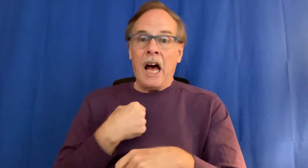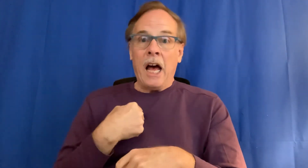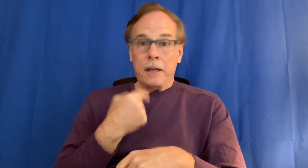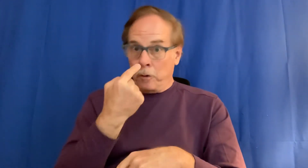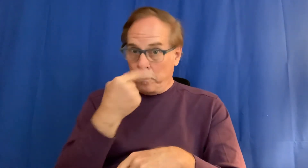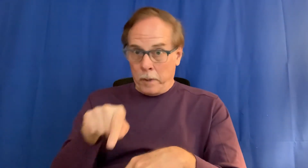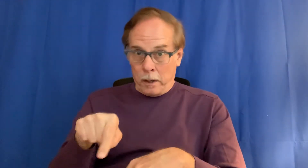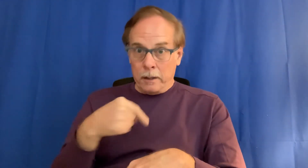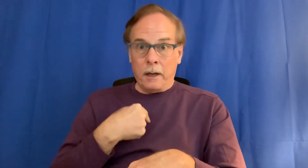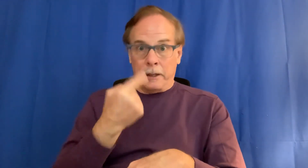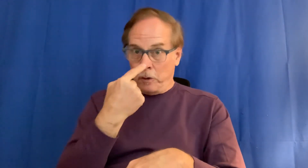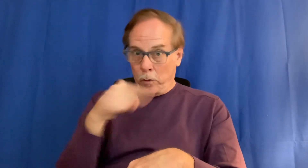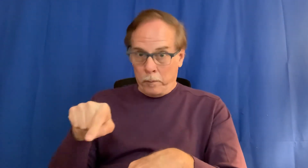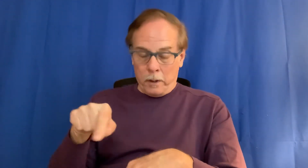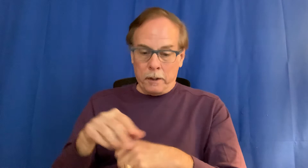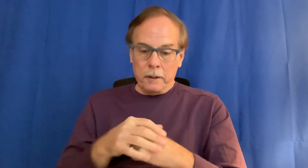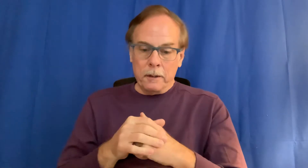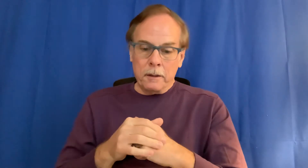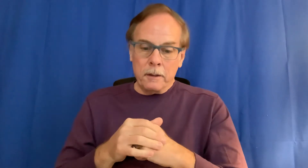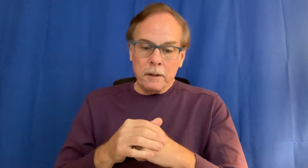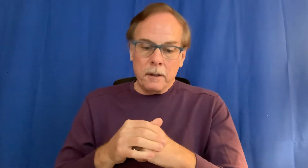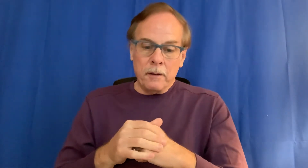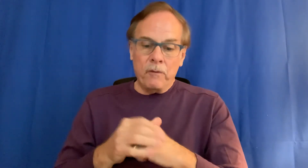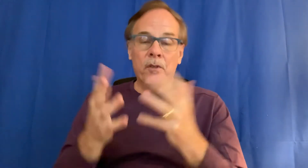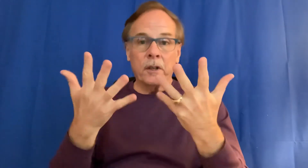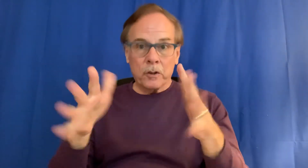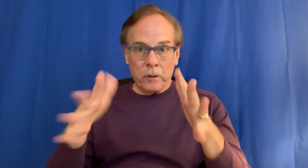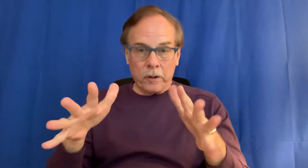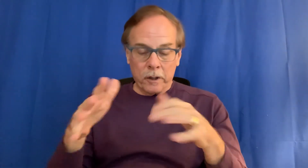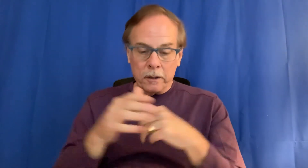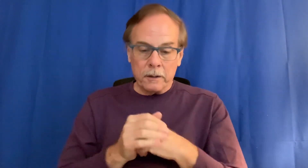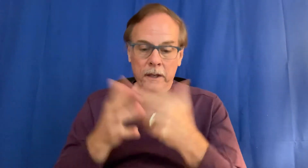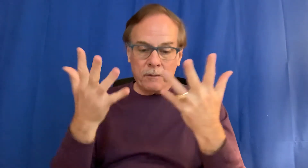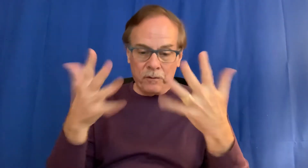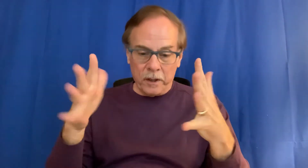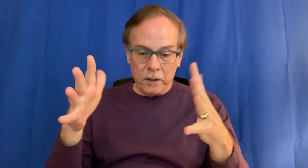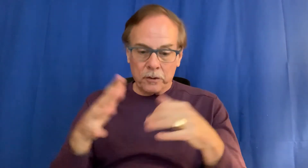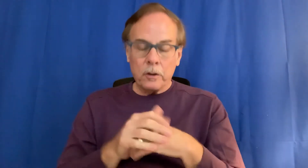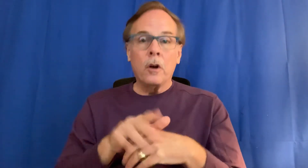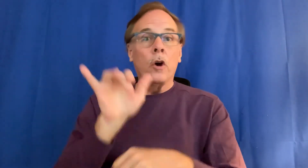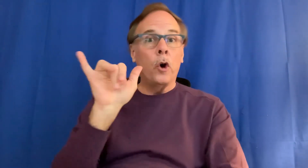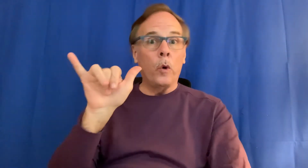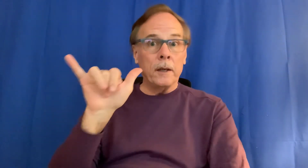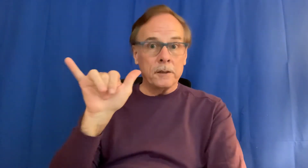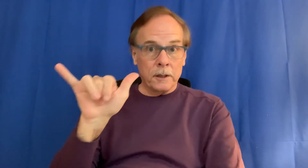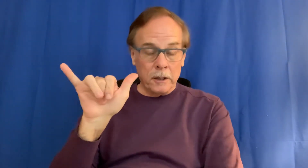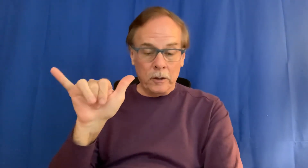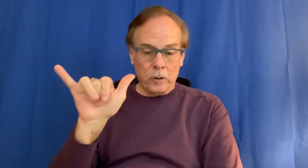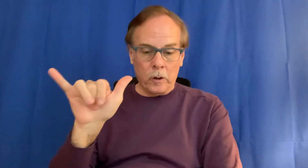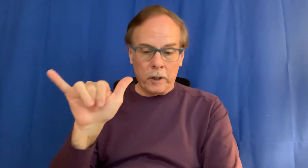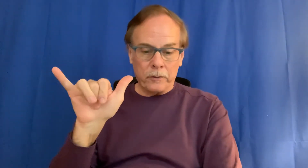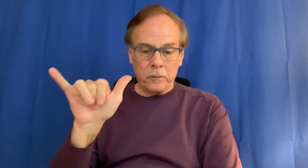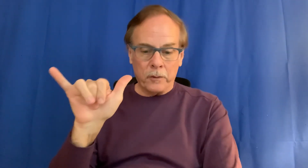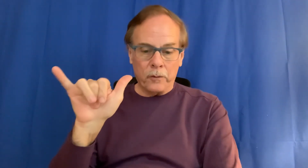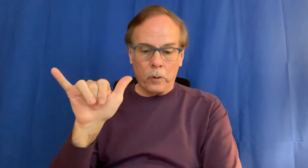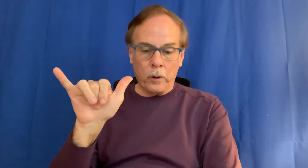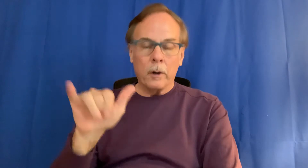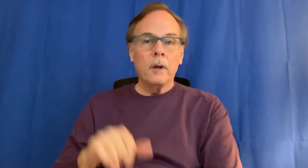I don't mind, I don't mind. Finish, we've already done that. Finish. Oh, I see. You know that from before.